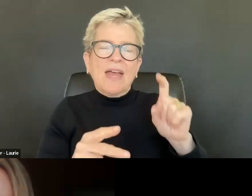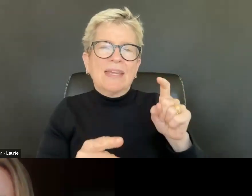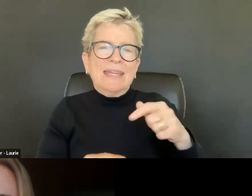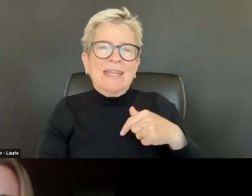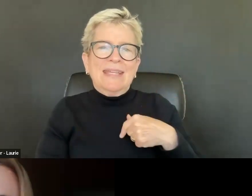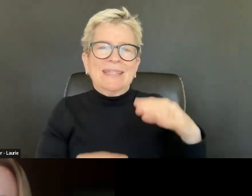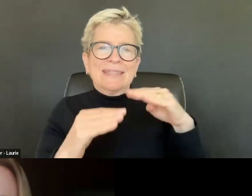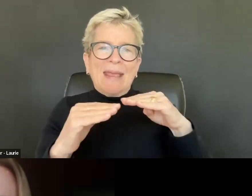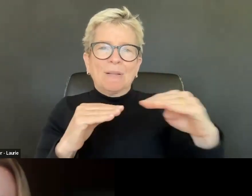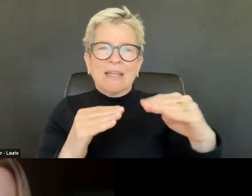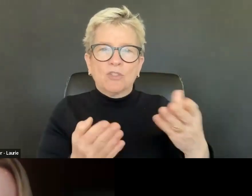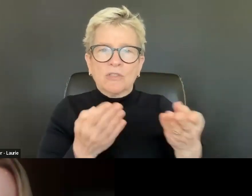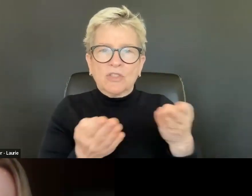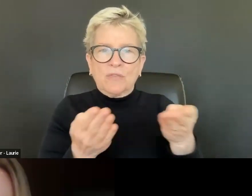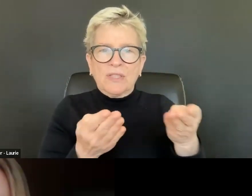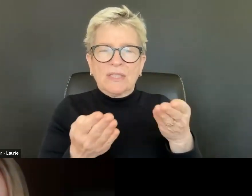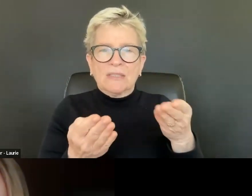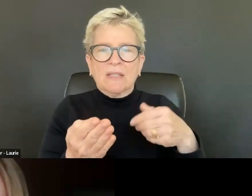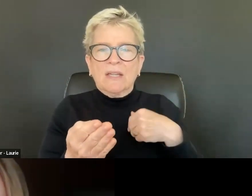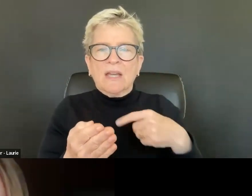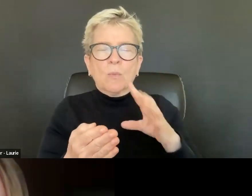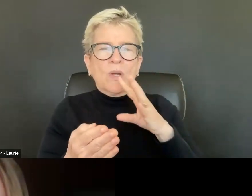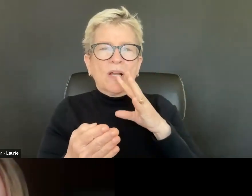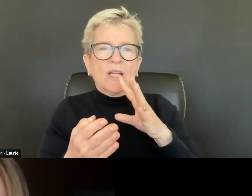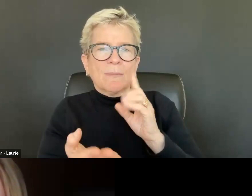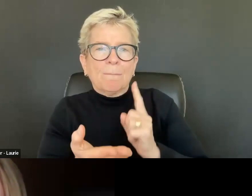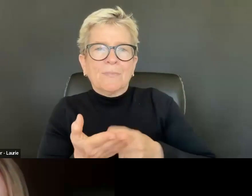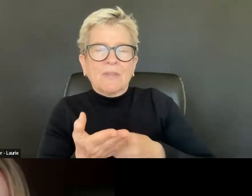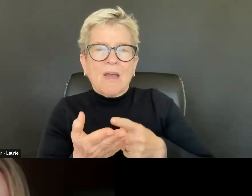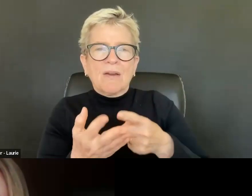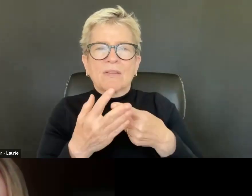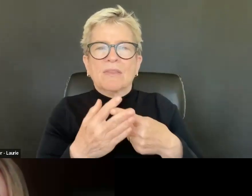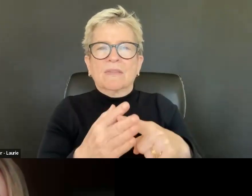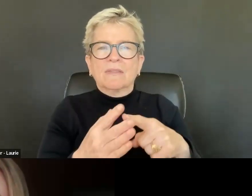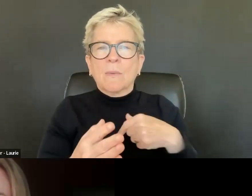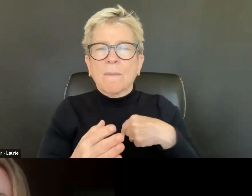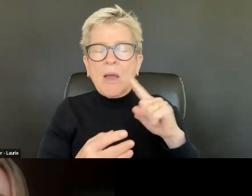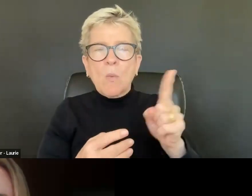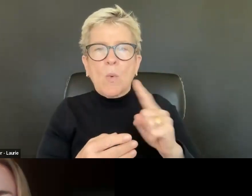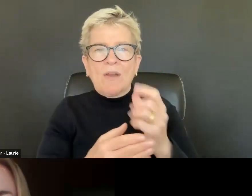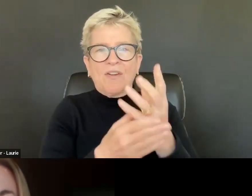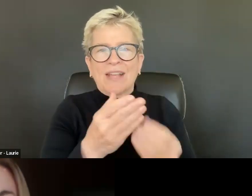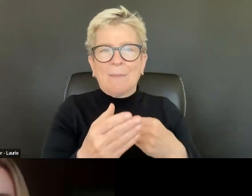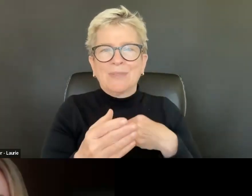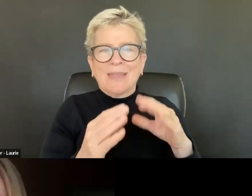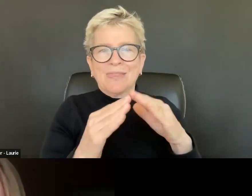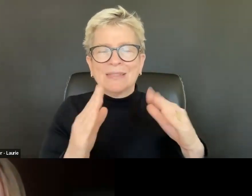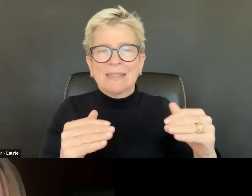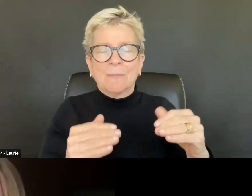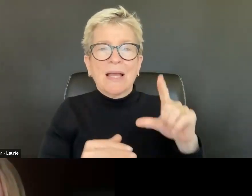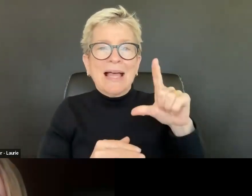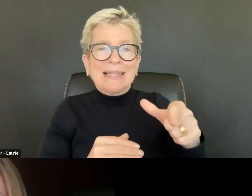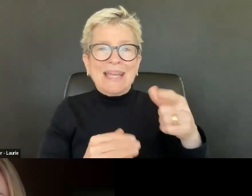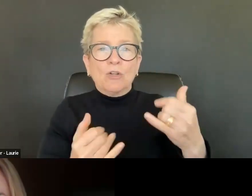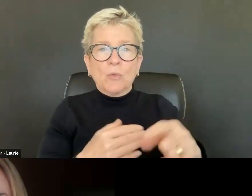will begin the discussion about where we have critical gaps in our system. As we'll hear about later during this